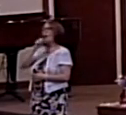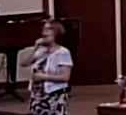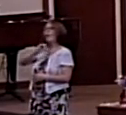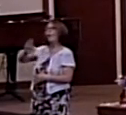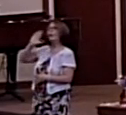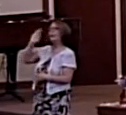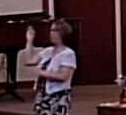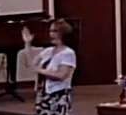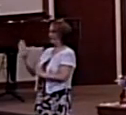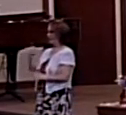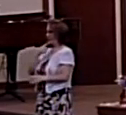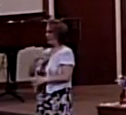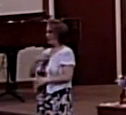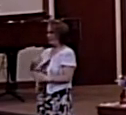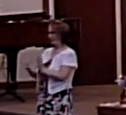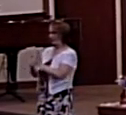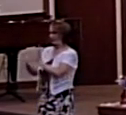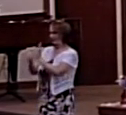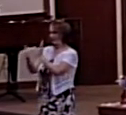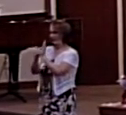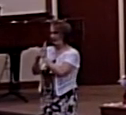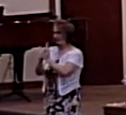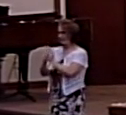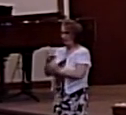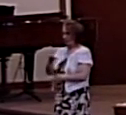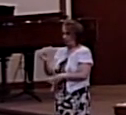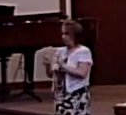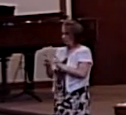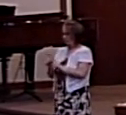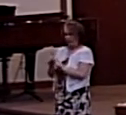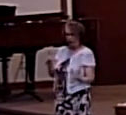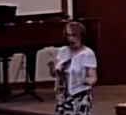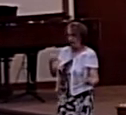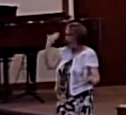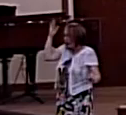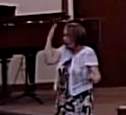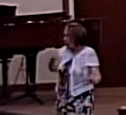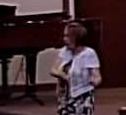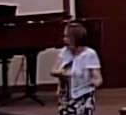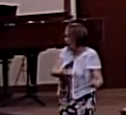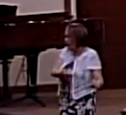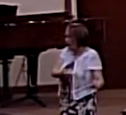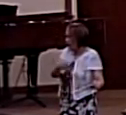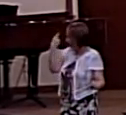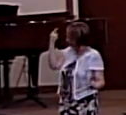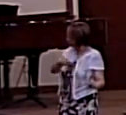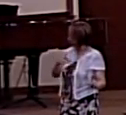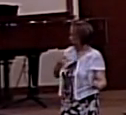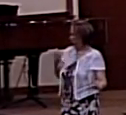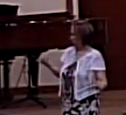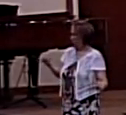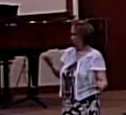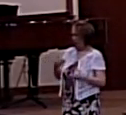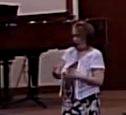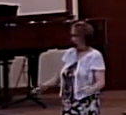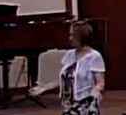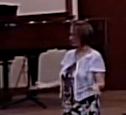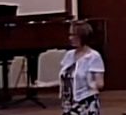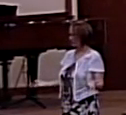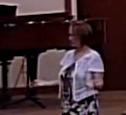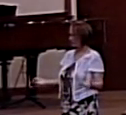Byron, used to say time and time again, there's people that's lost that don't even have a clue that they're lost. But the thing is, as he said there,